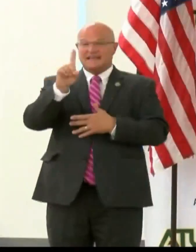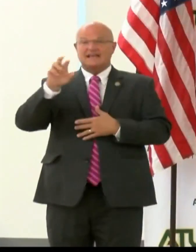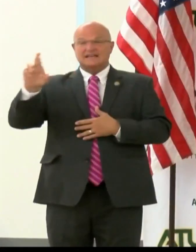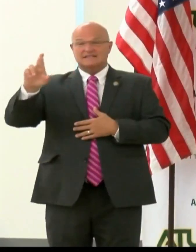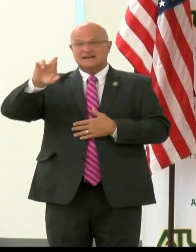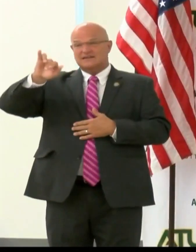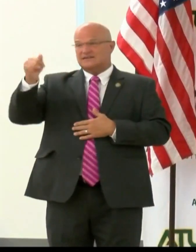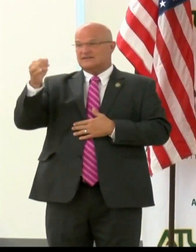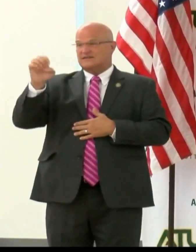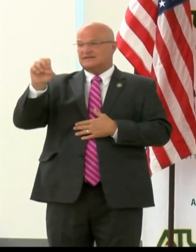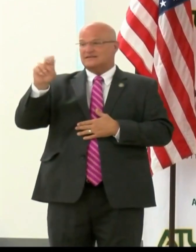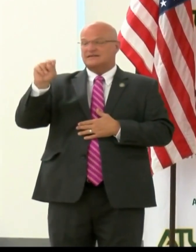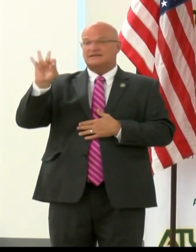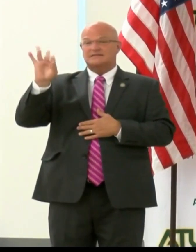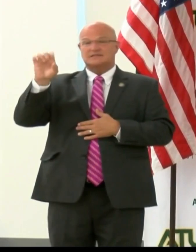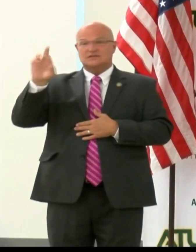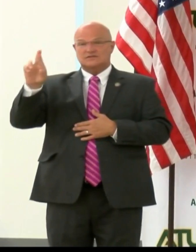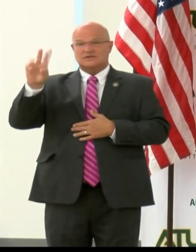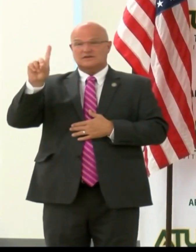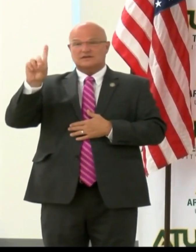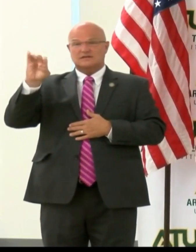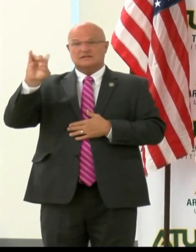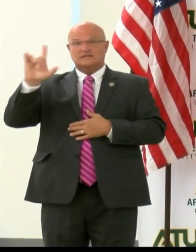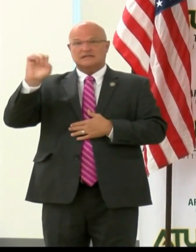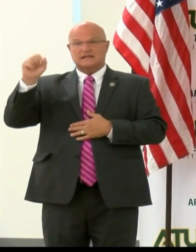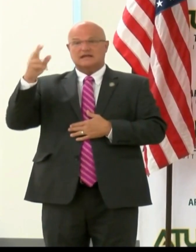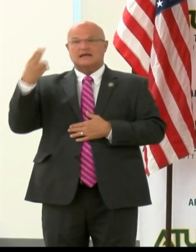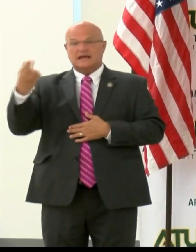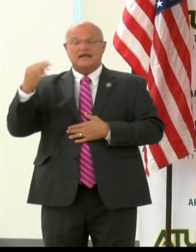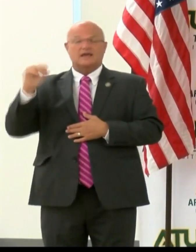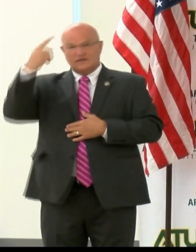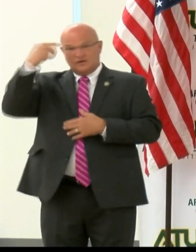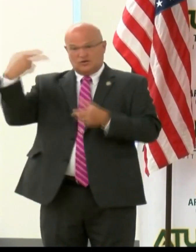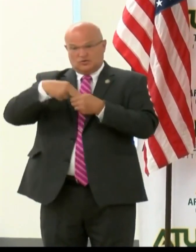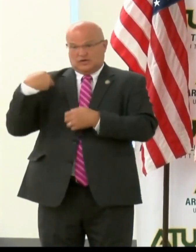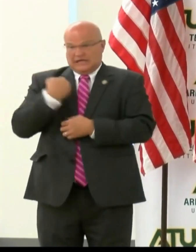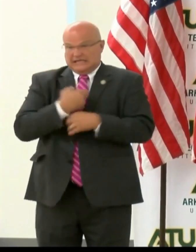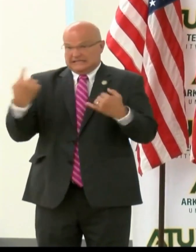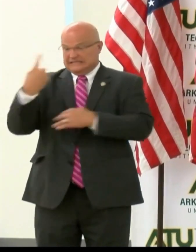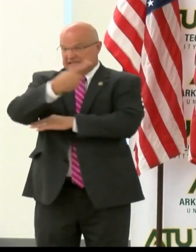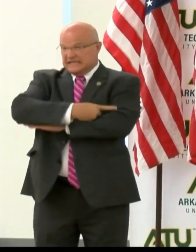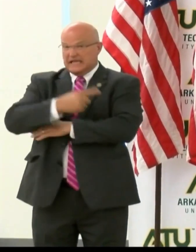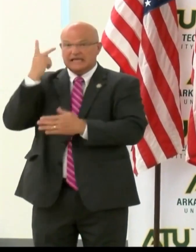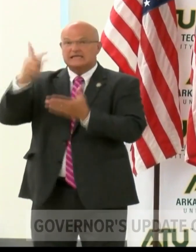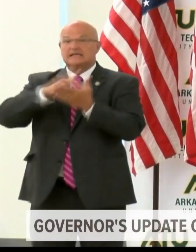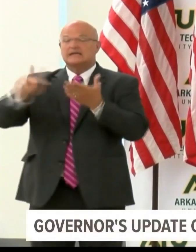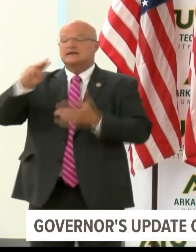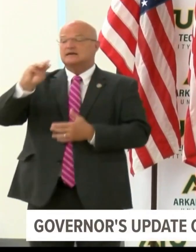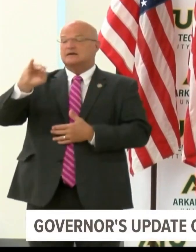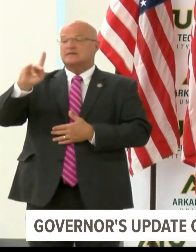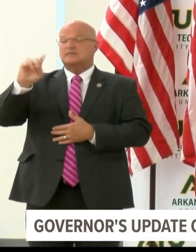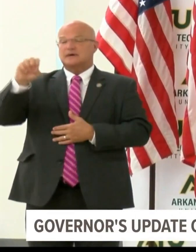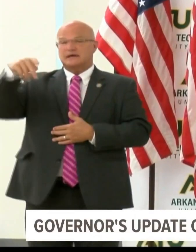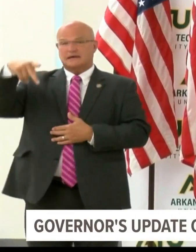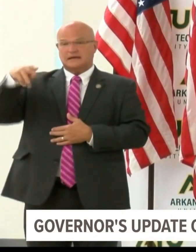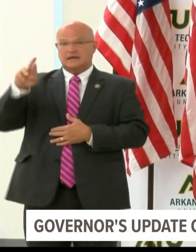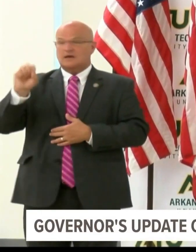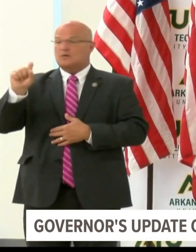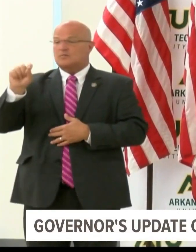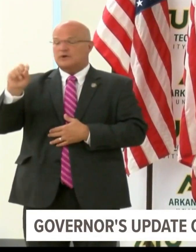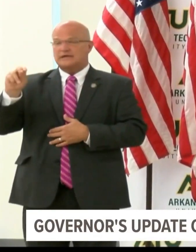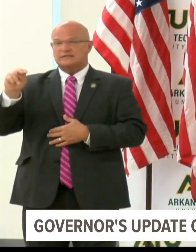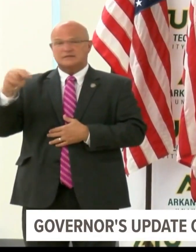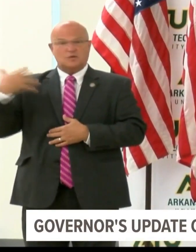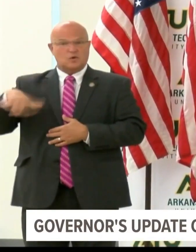Dr. Jennifer Delahaye, our state epidemiologist, for joining us. Secretary Mike Preston, who we had a